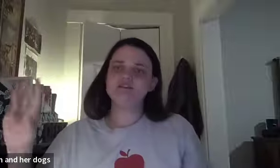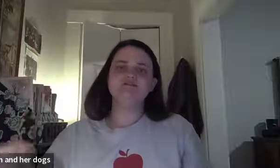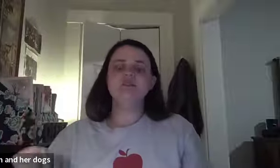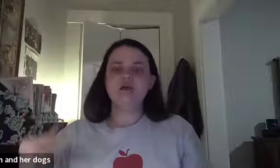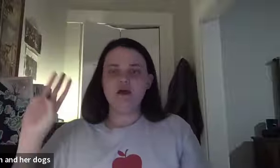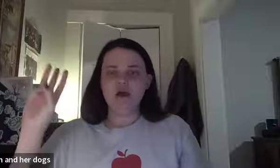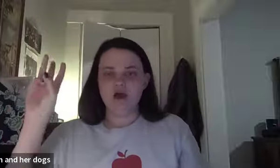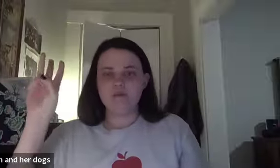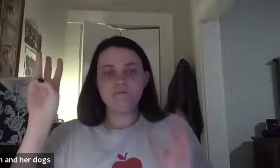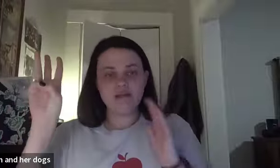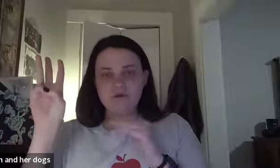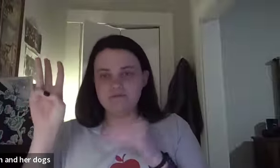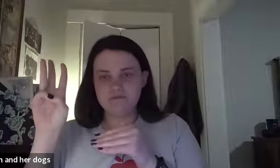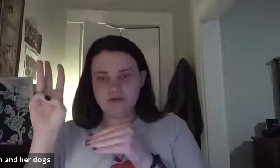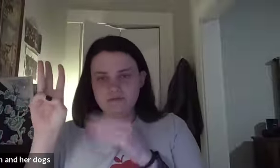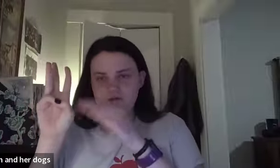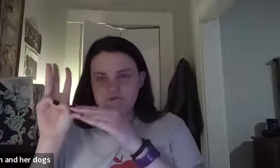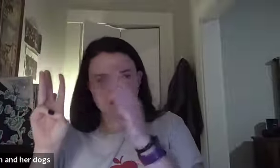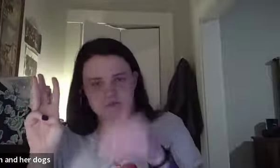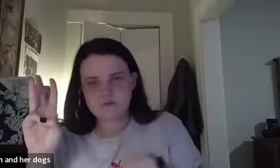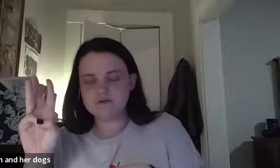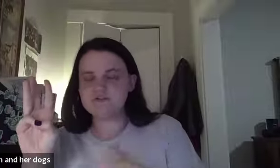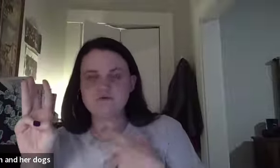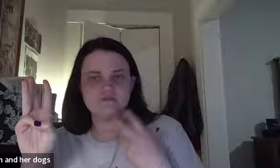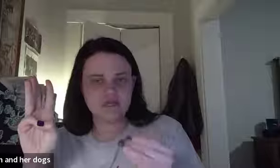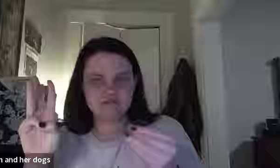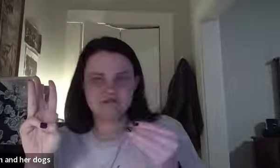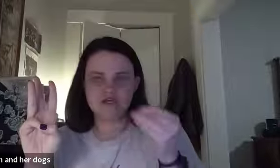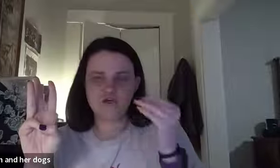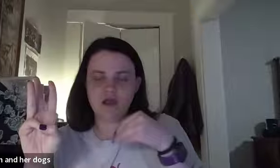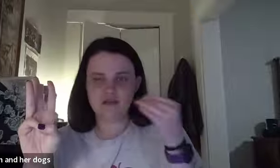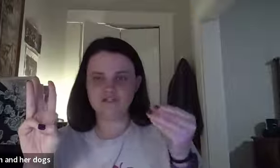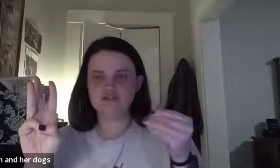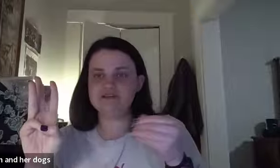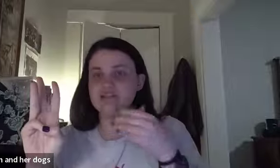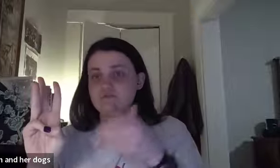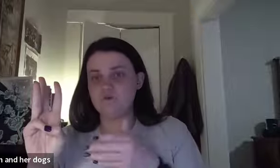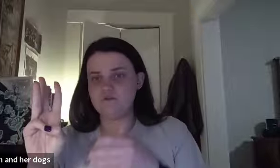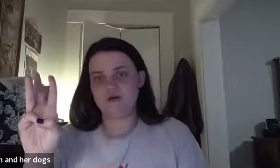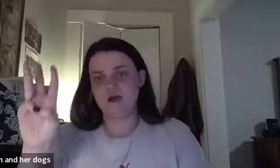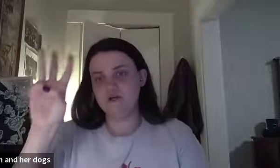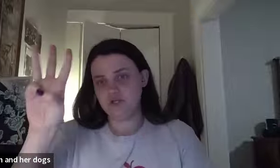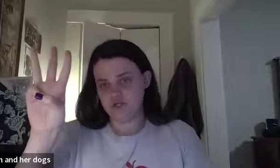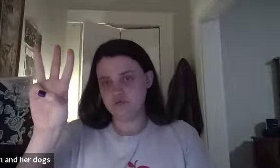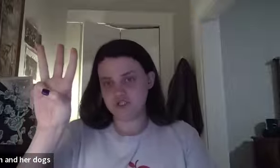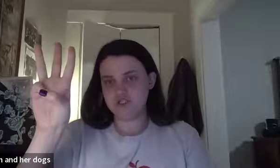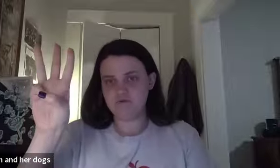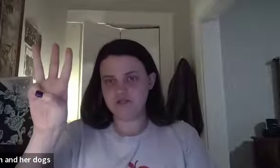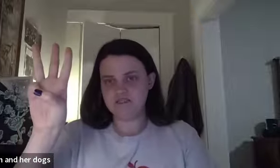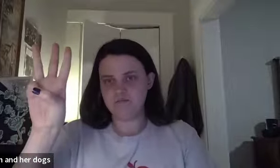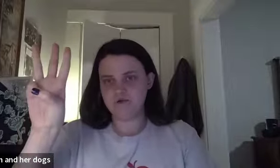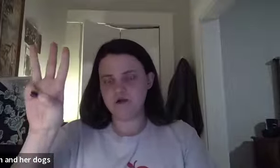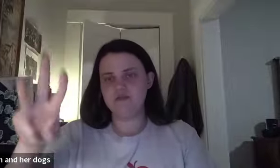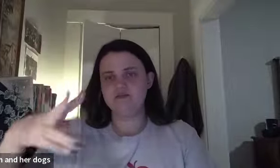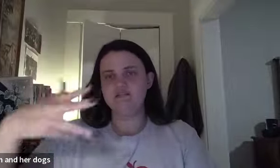this. But if you have family members or things that you're adding to your list that's more than five, you would show this number and then